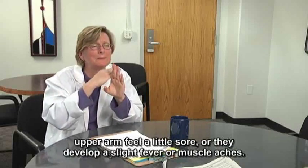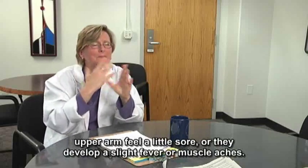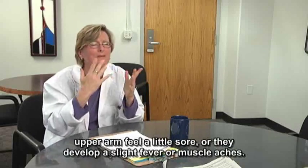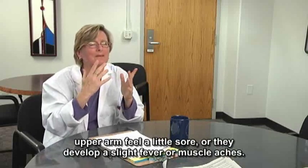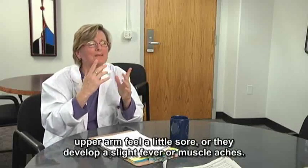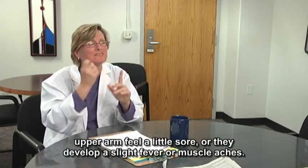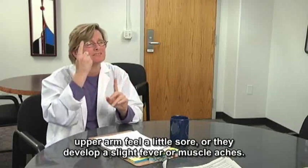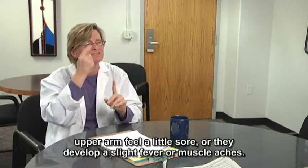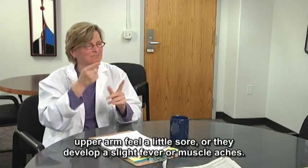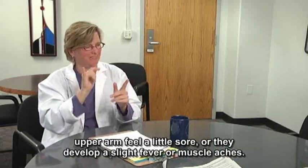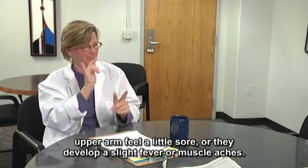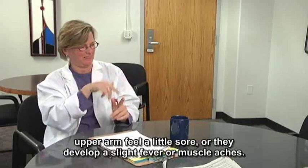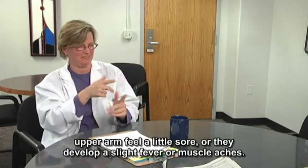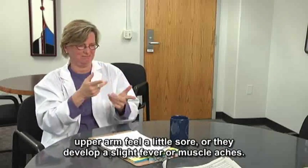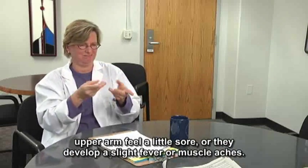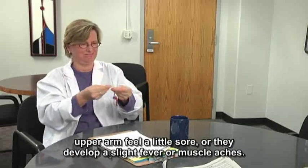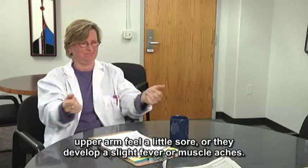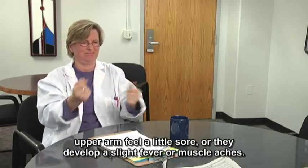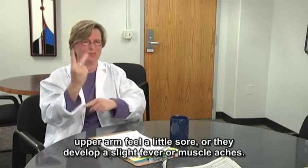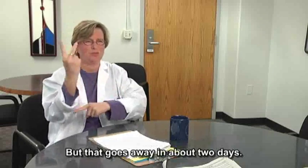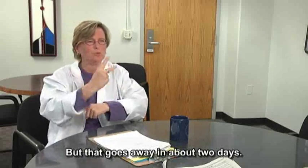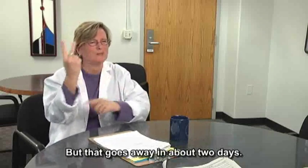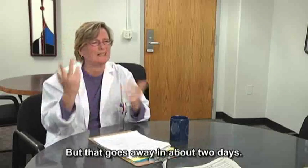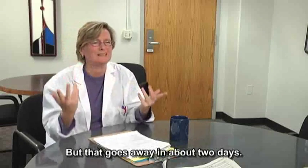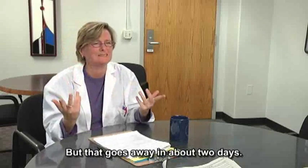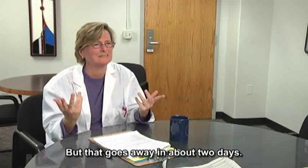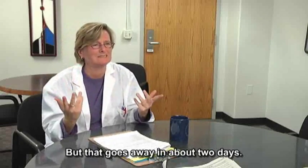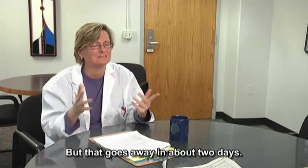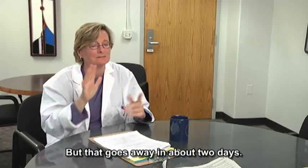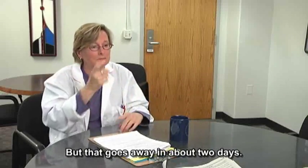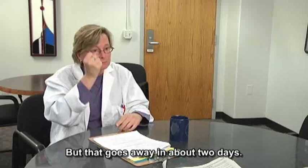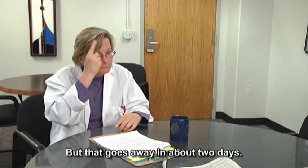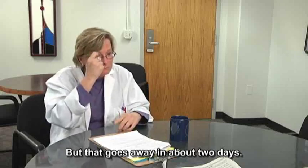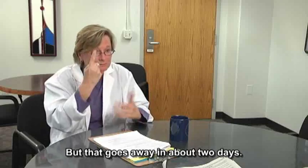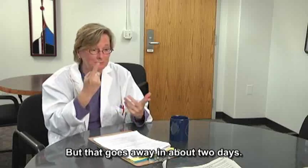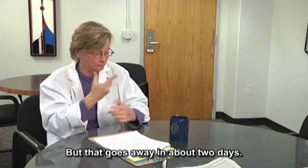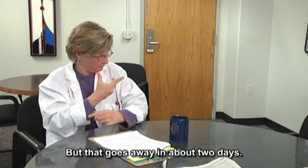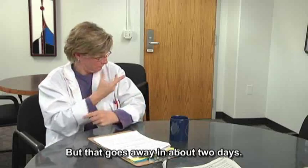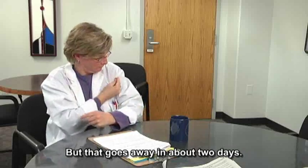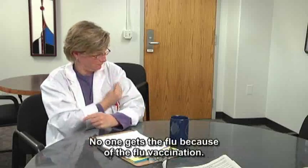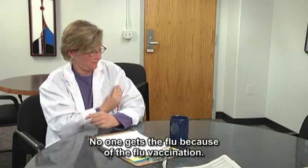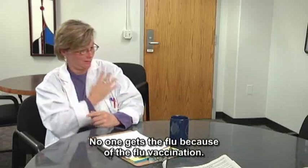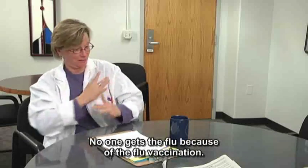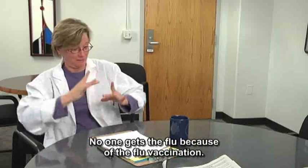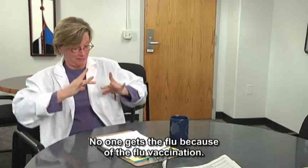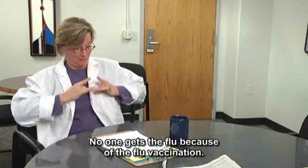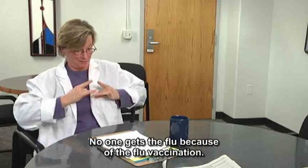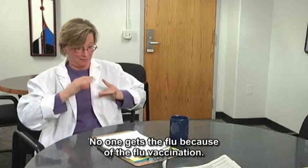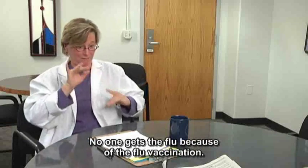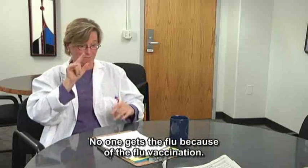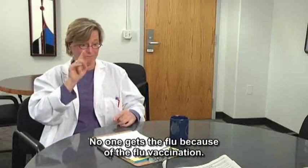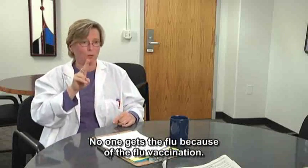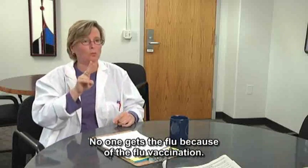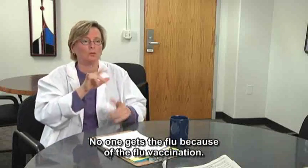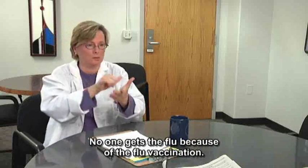slight fever or muscle aches. But that goes away in about two days. No one gets the flu because of the flu vaccination.